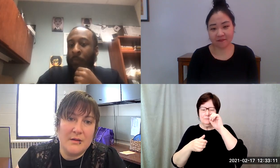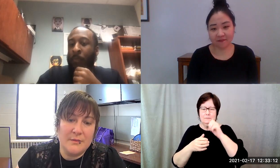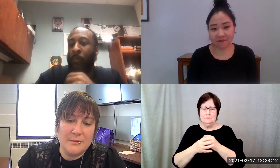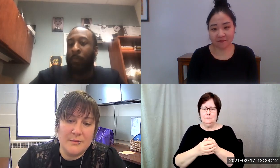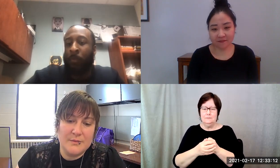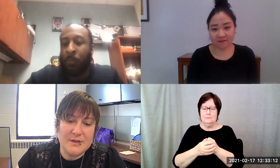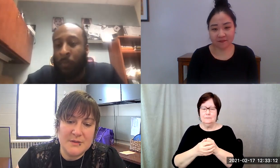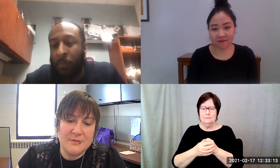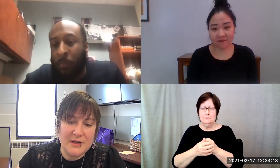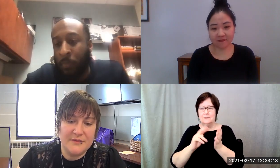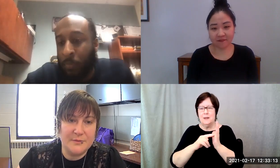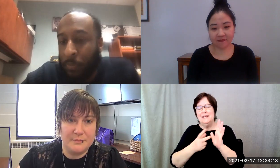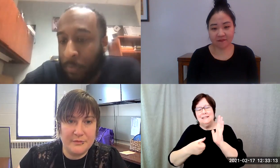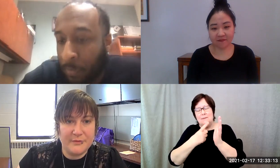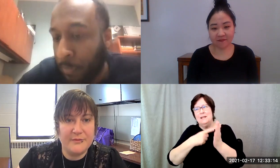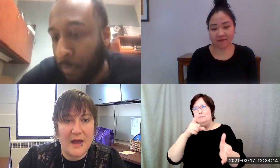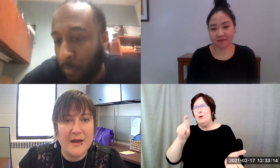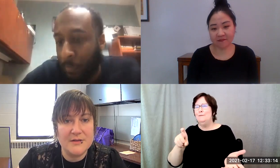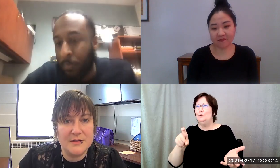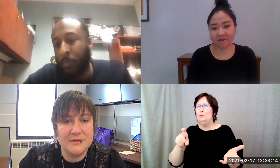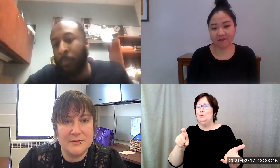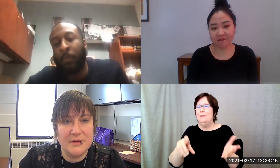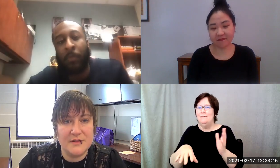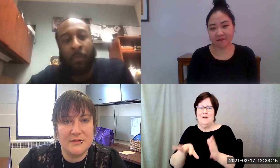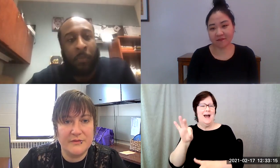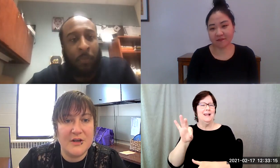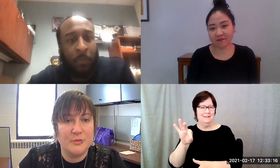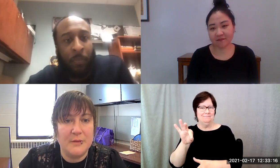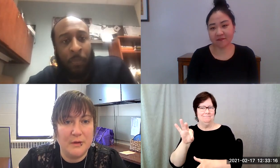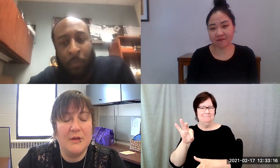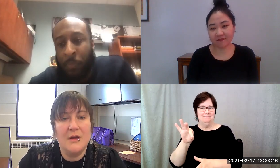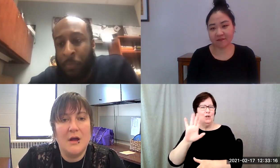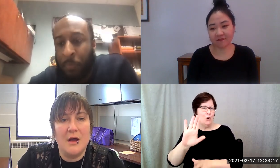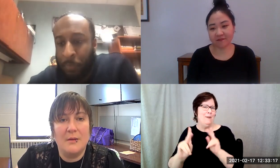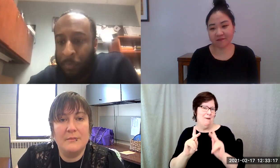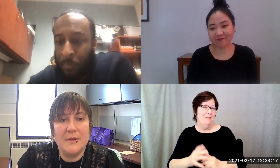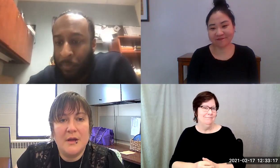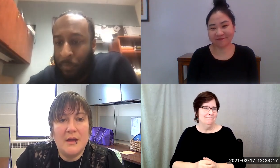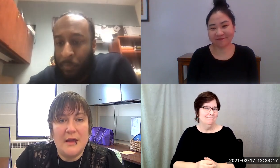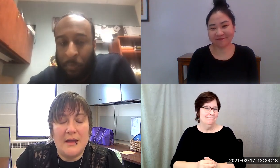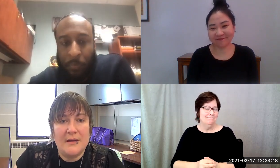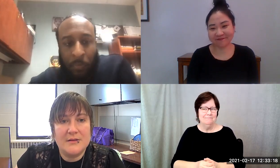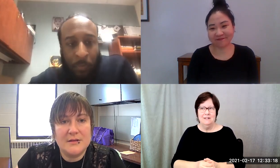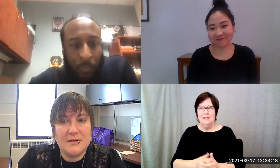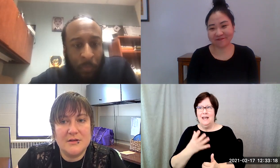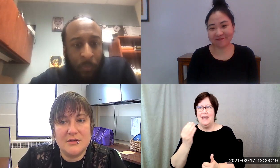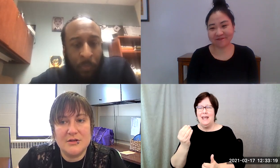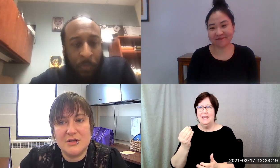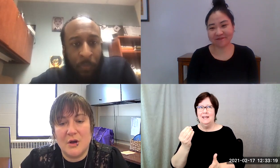we all, sometimes you have to find your people.